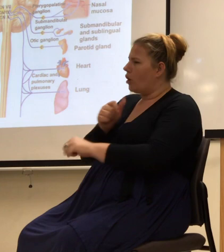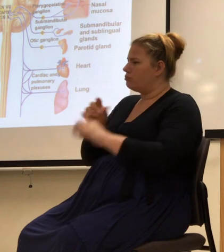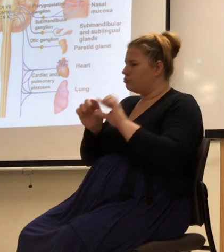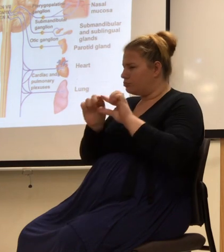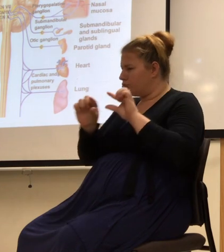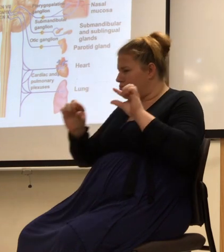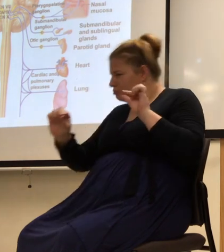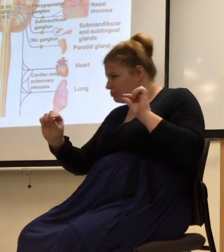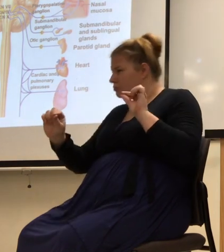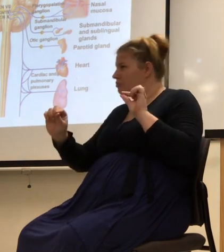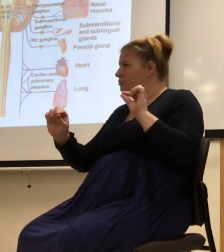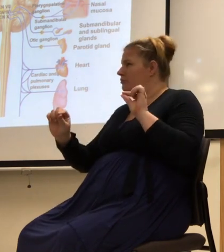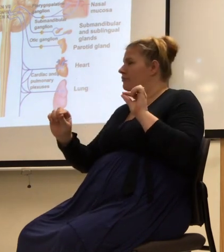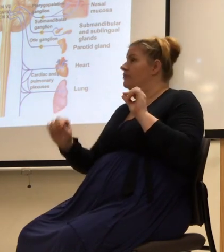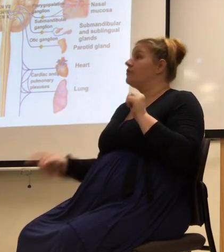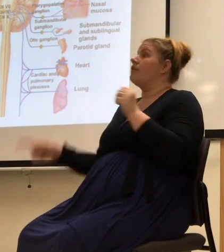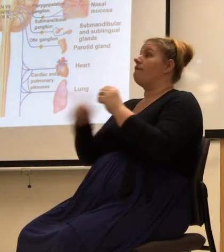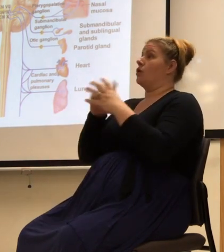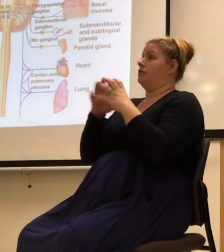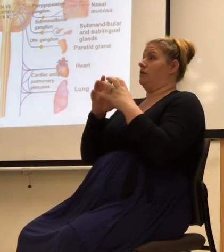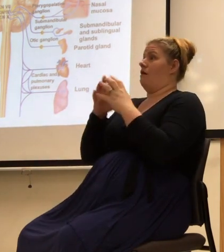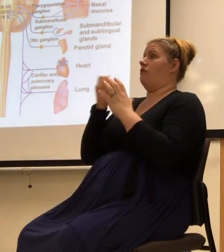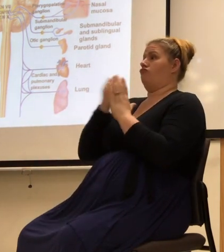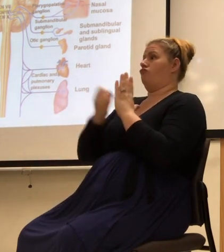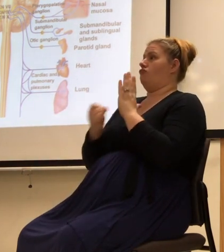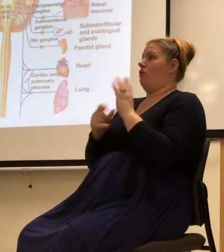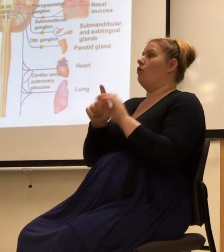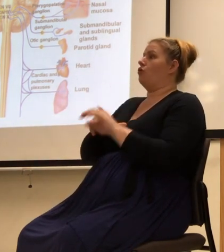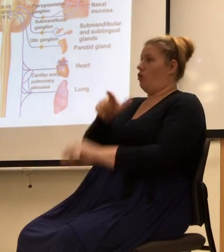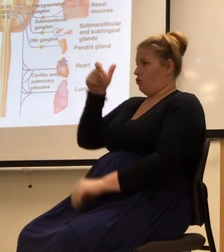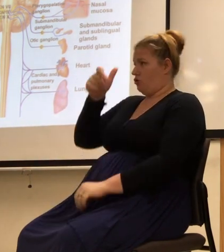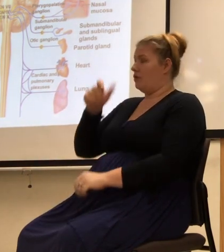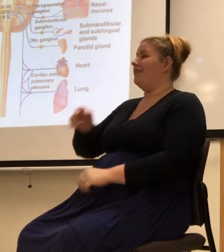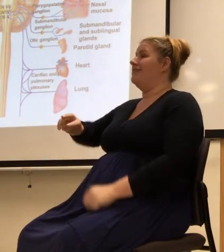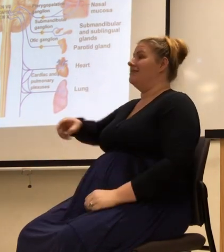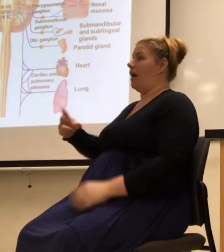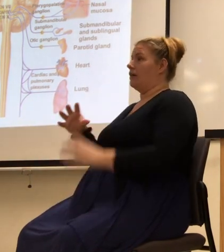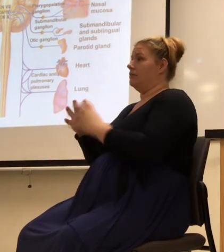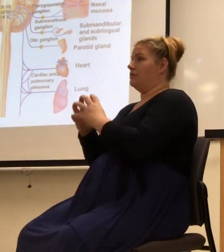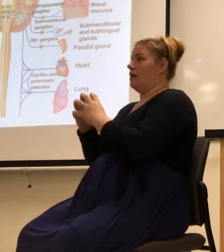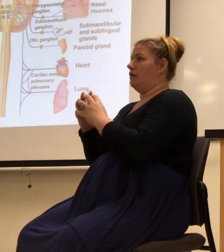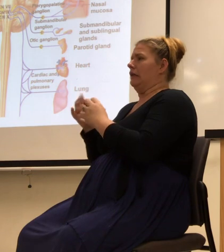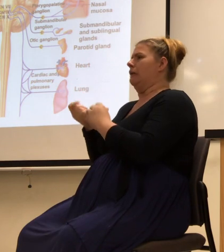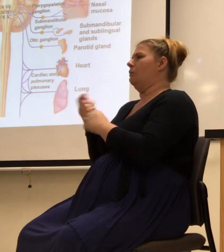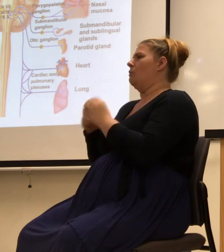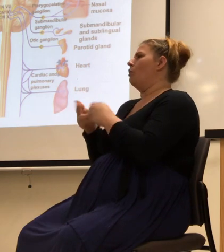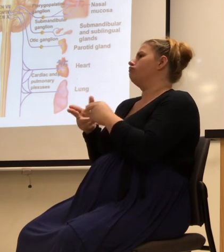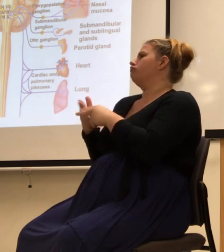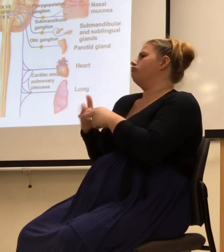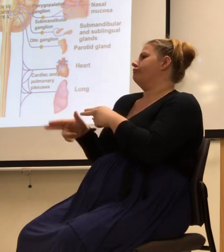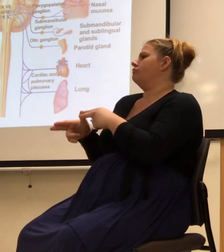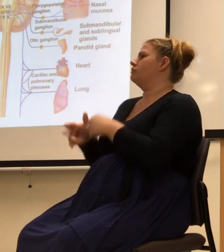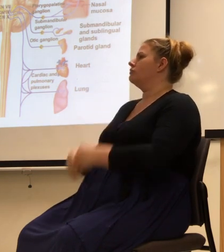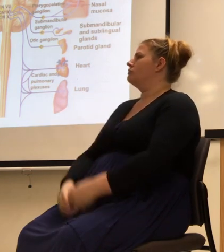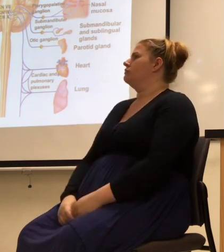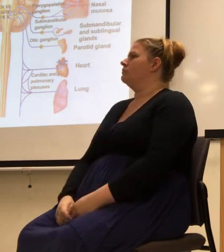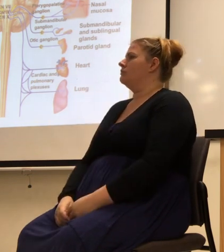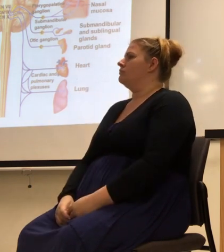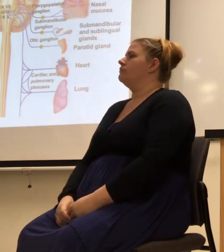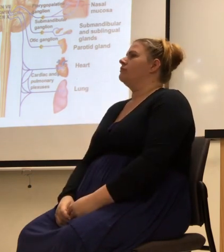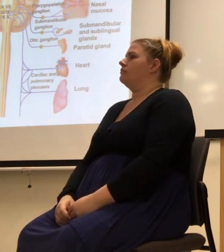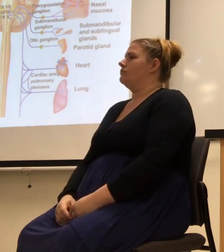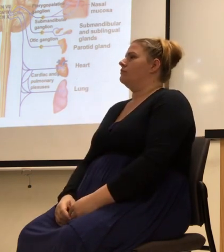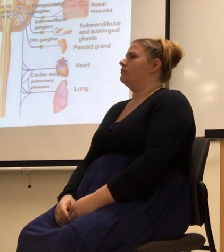and I'll draw the first one a little bit longer, and the second one is a little bit shorter to the target. And